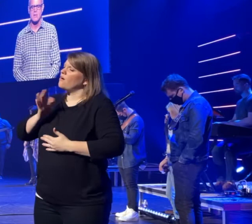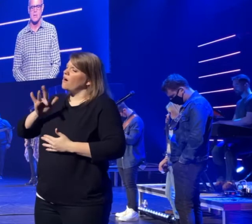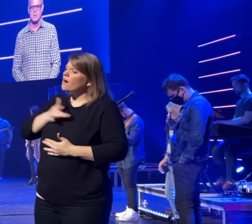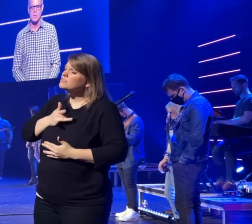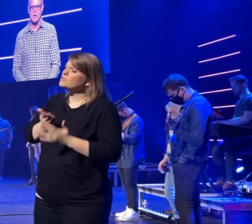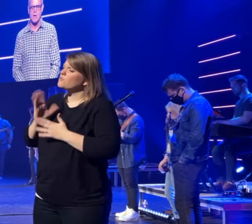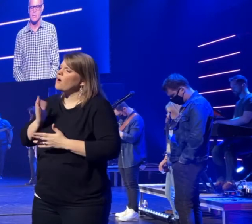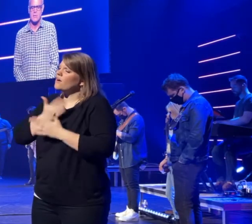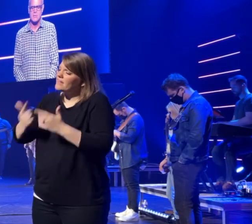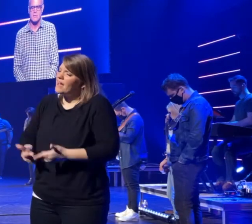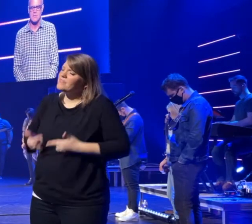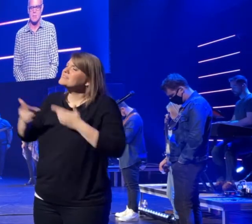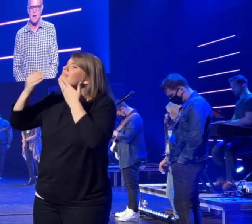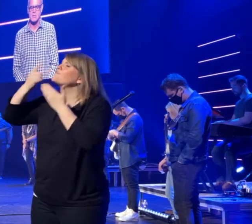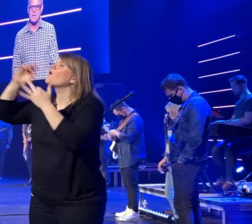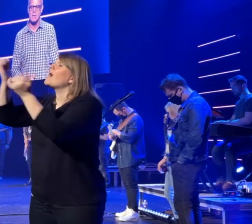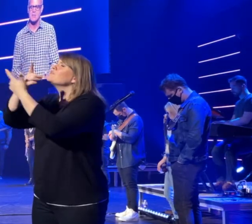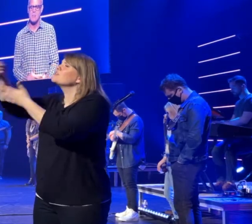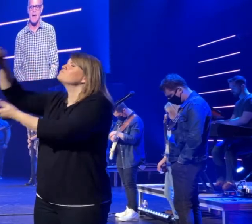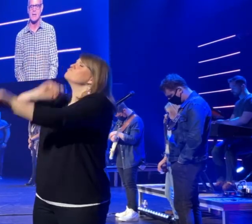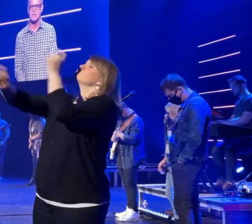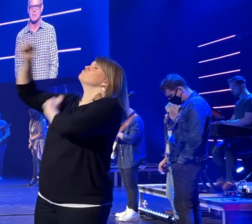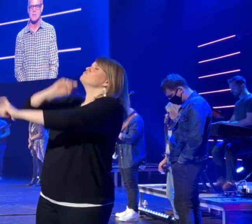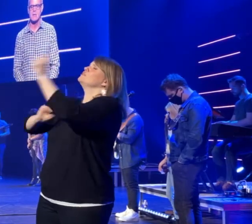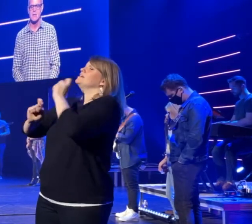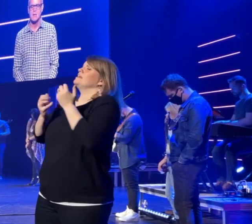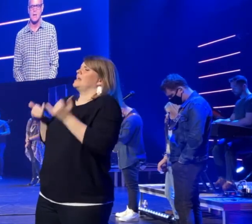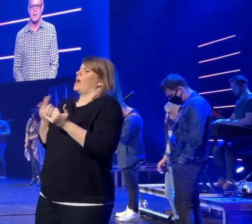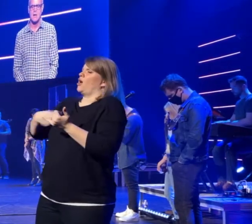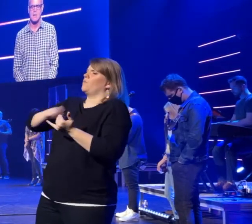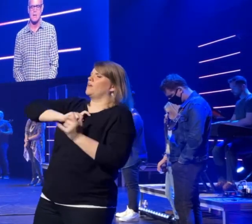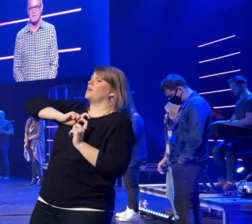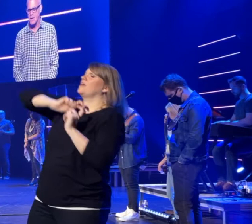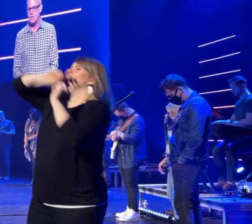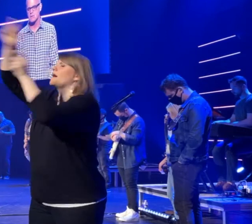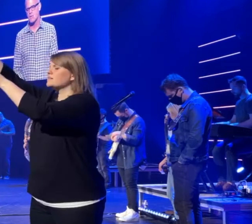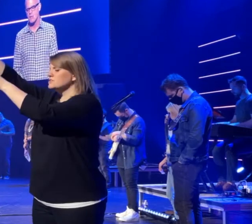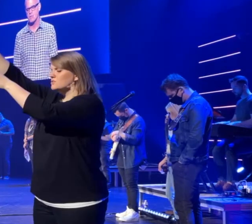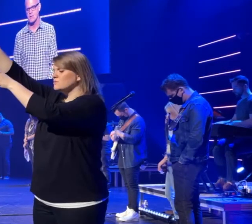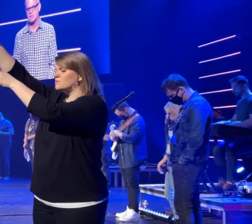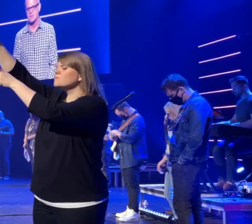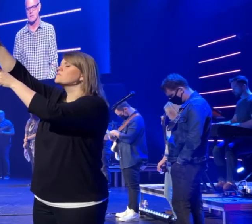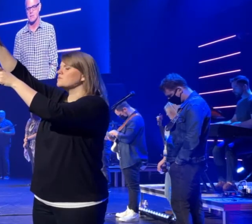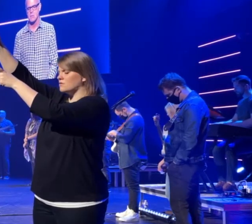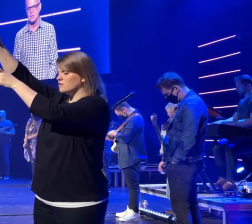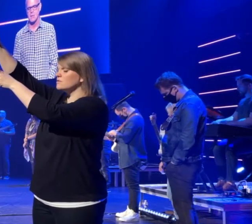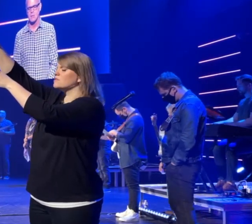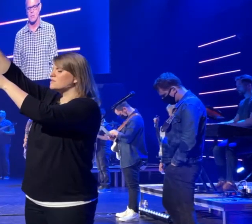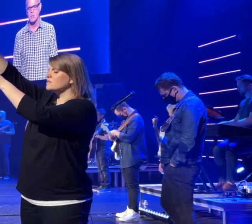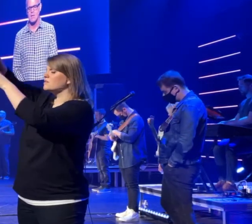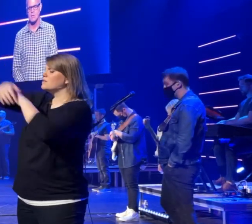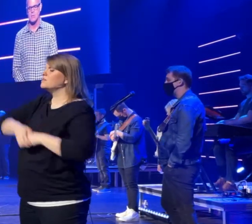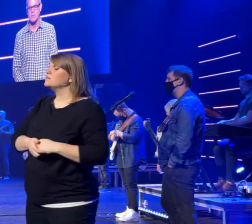for Lord, all that you have given to us, we now give back to you, our tithes, our offerings, Lord, and